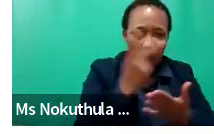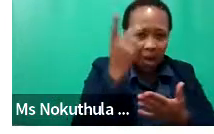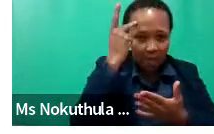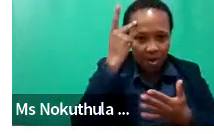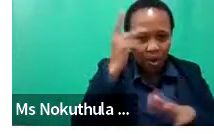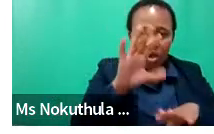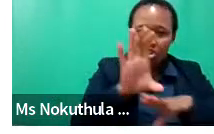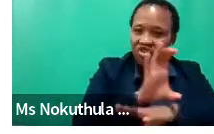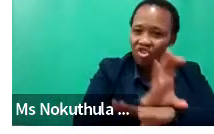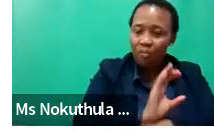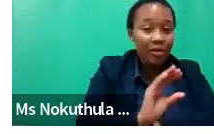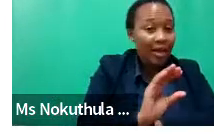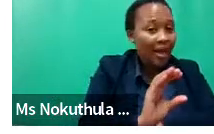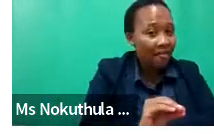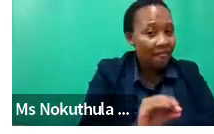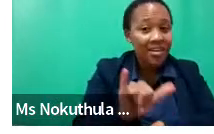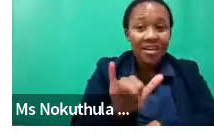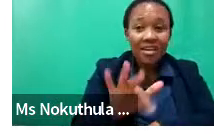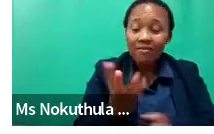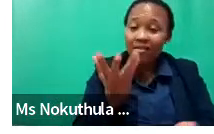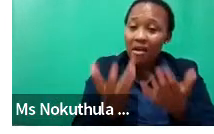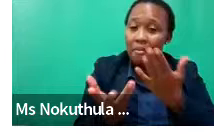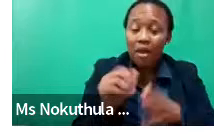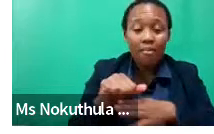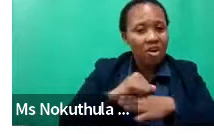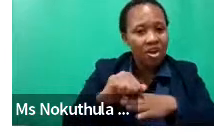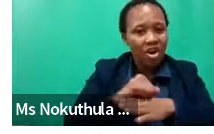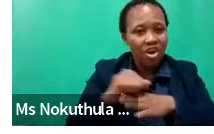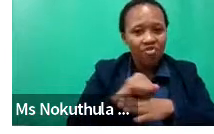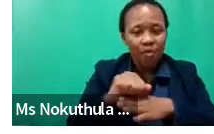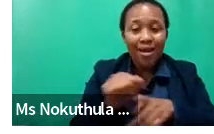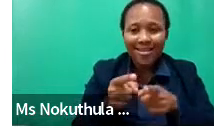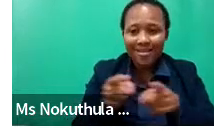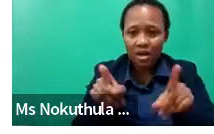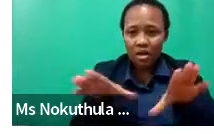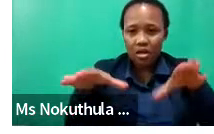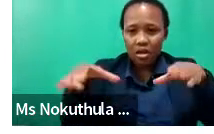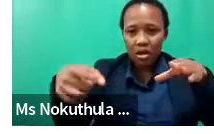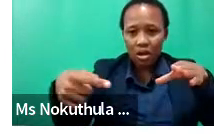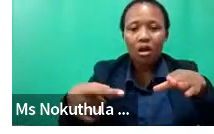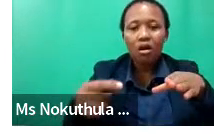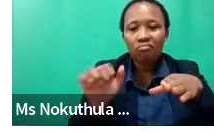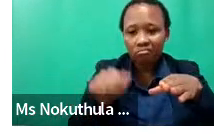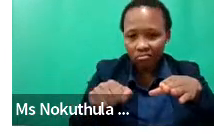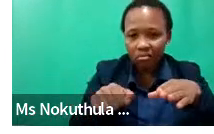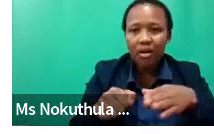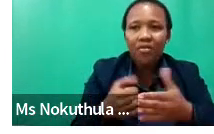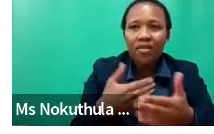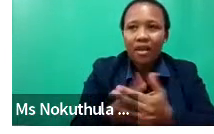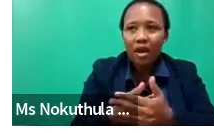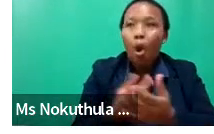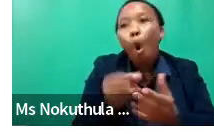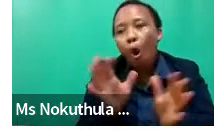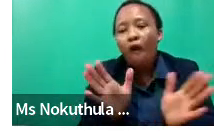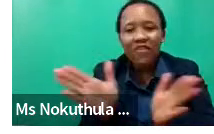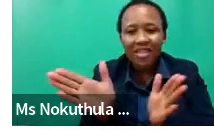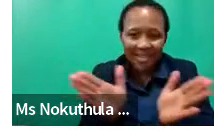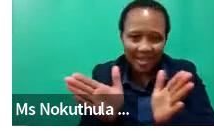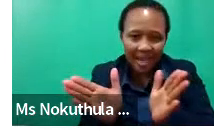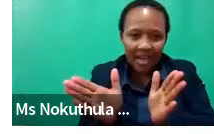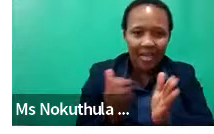to facilitate the session for their colleagues, which would have ensure their inclusion in the process, but